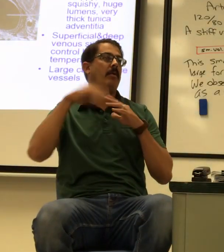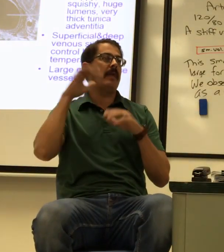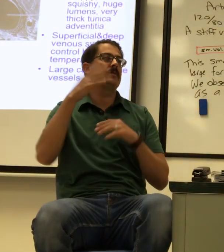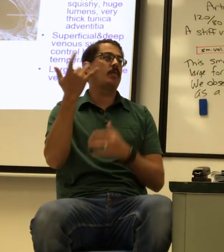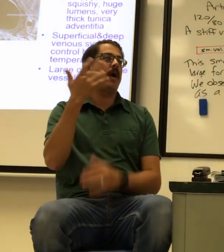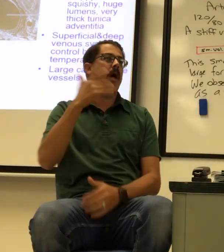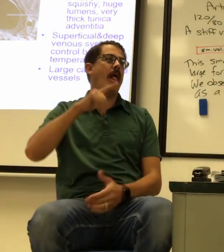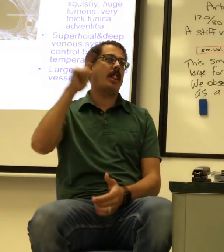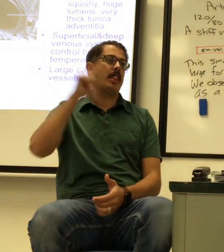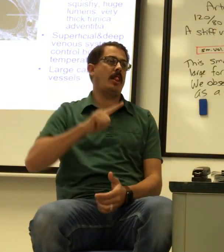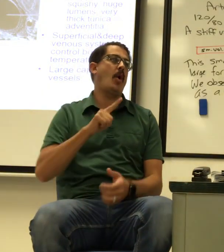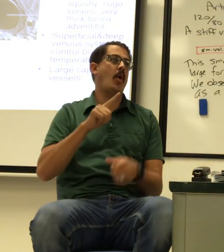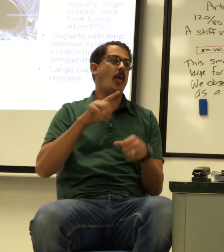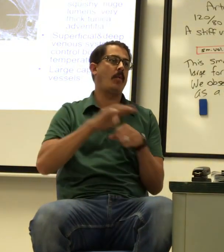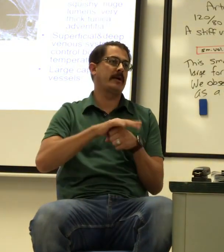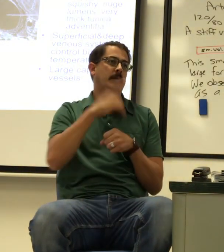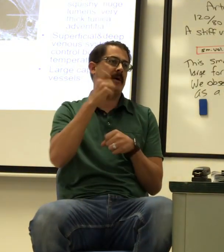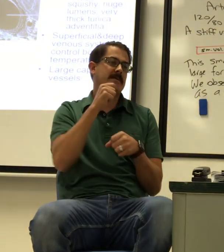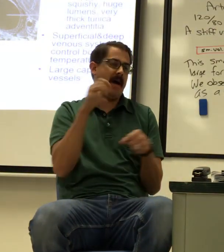pressures.